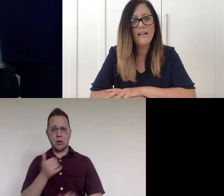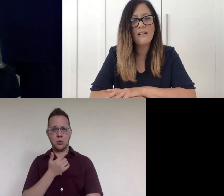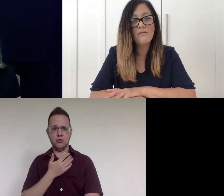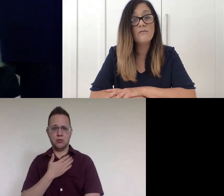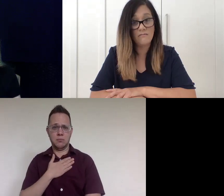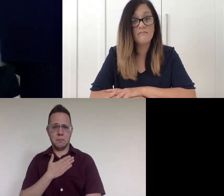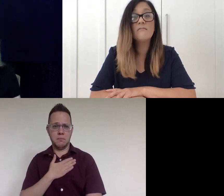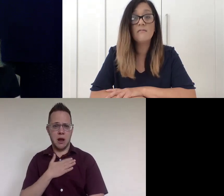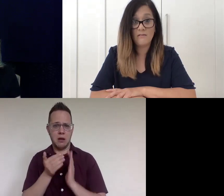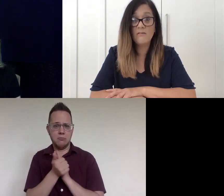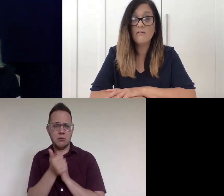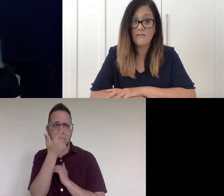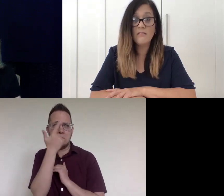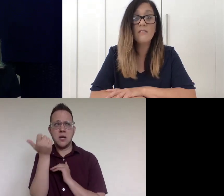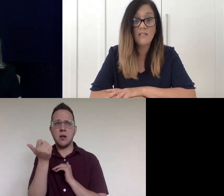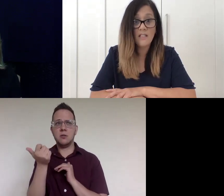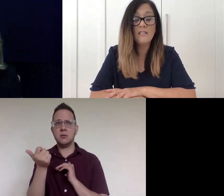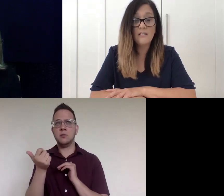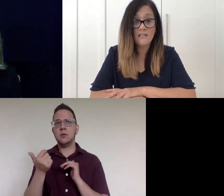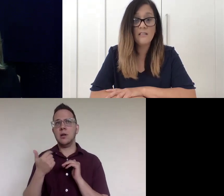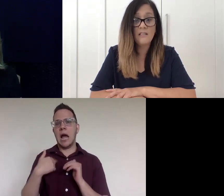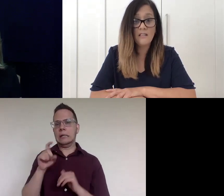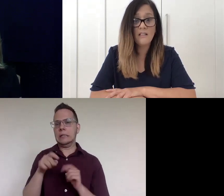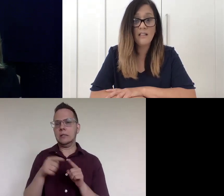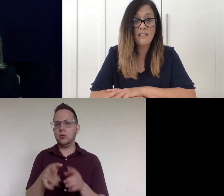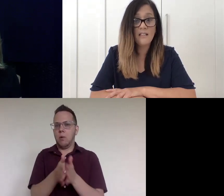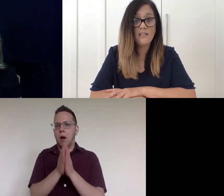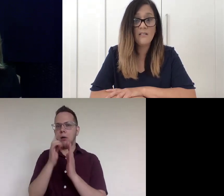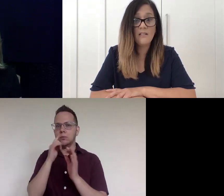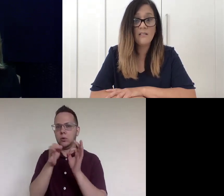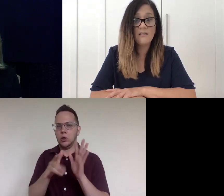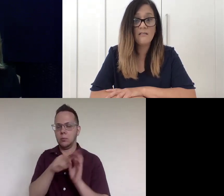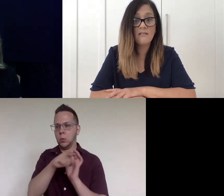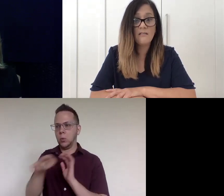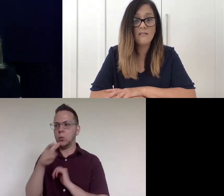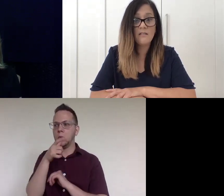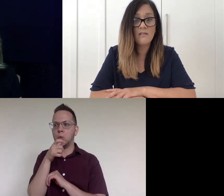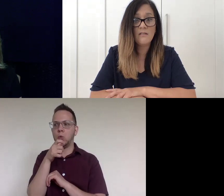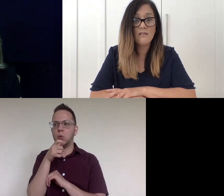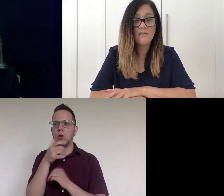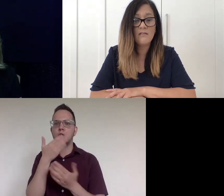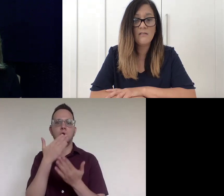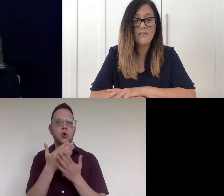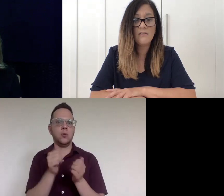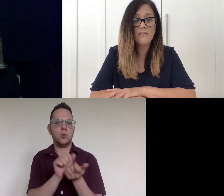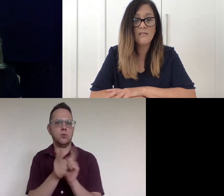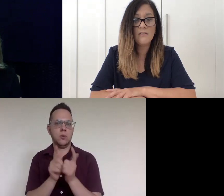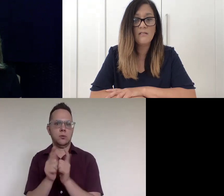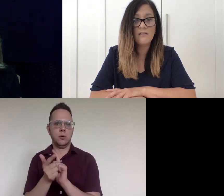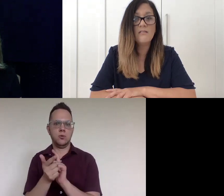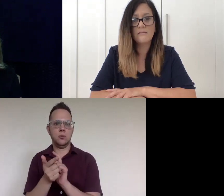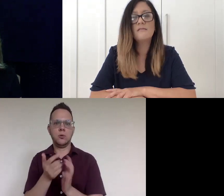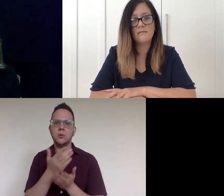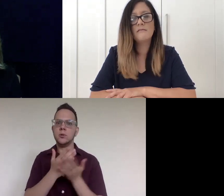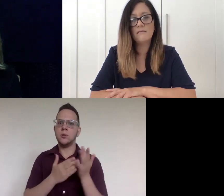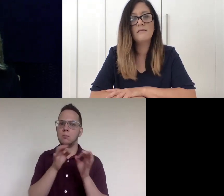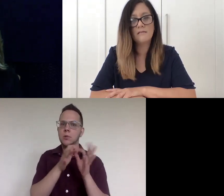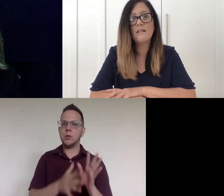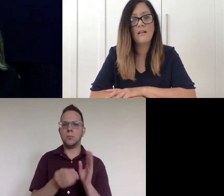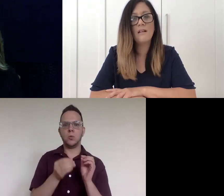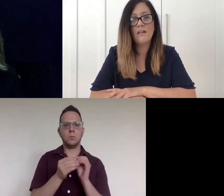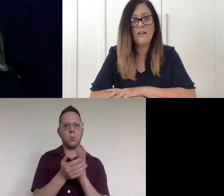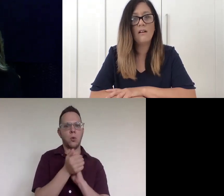what combination works best in which situation. And it also depends at the time on my language and my language proficiency, because I need